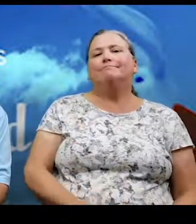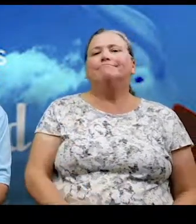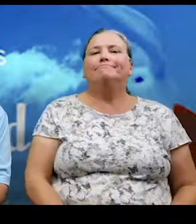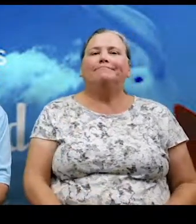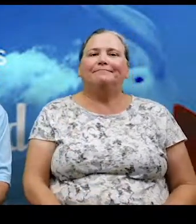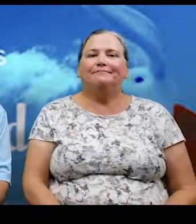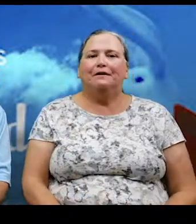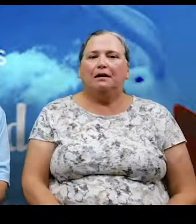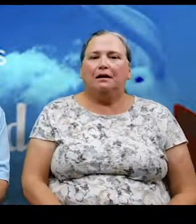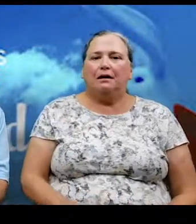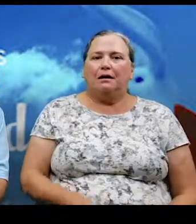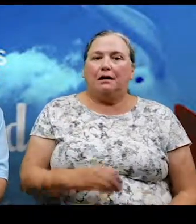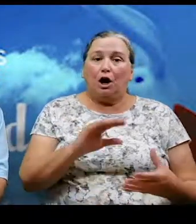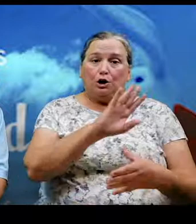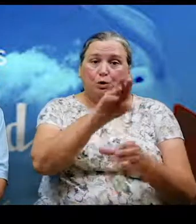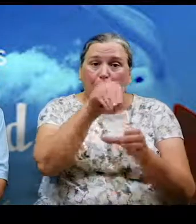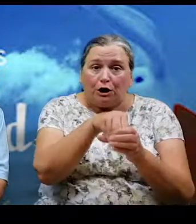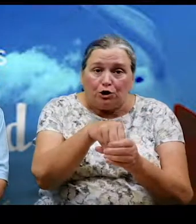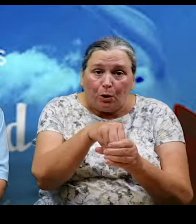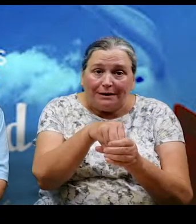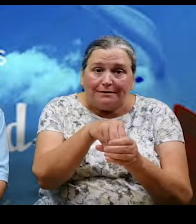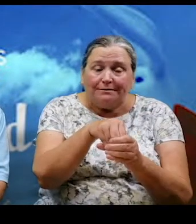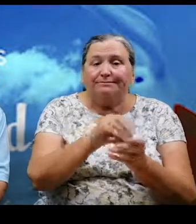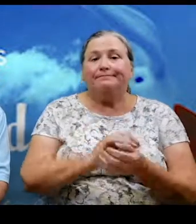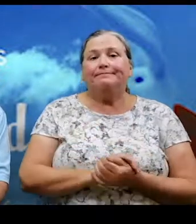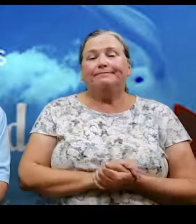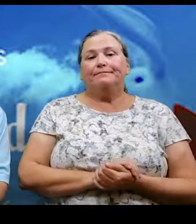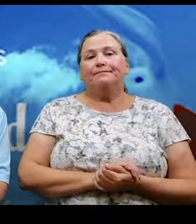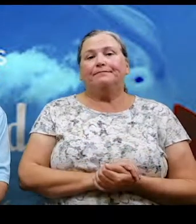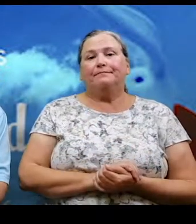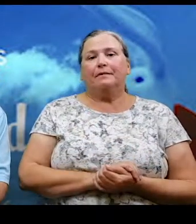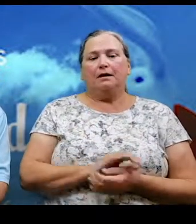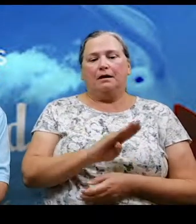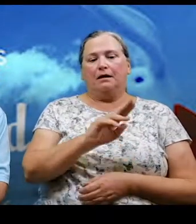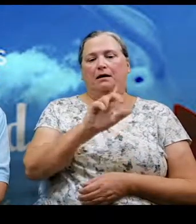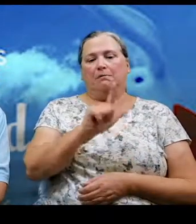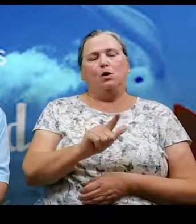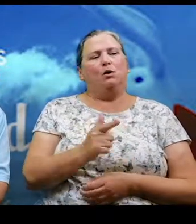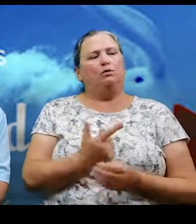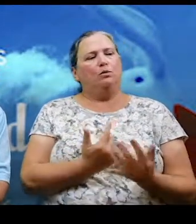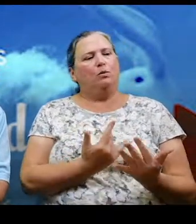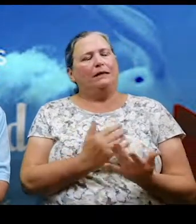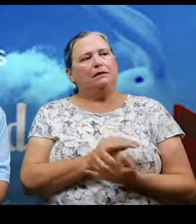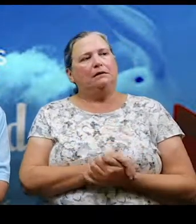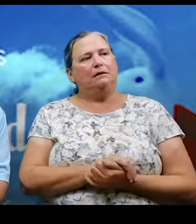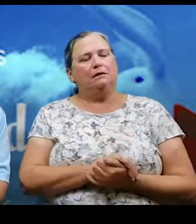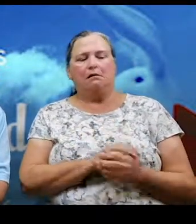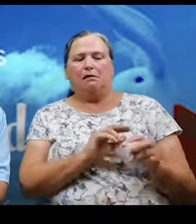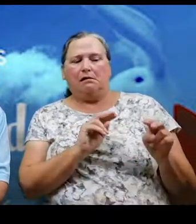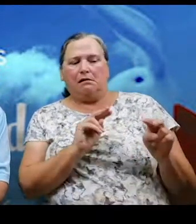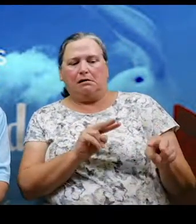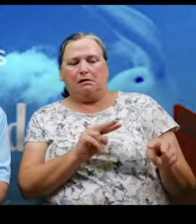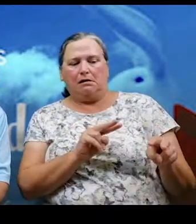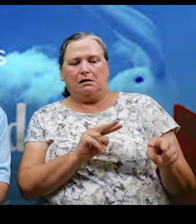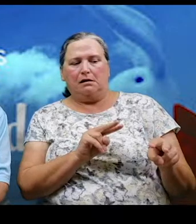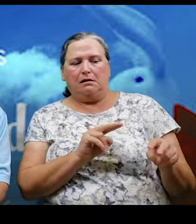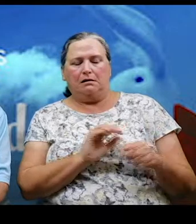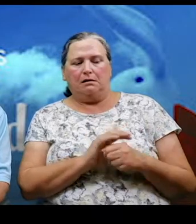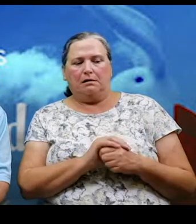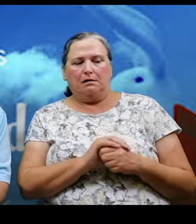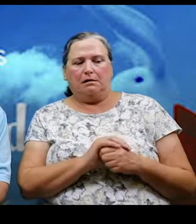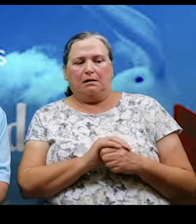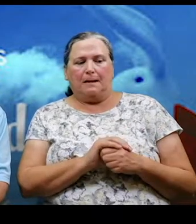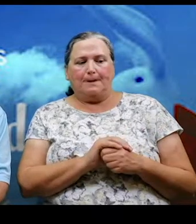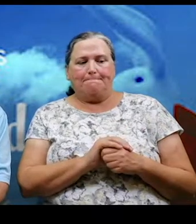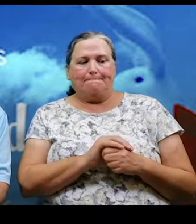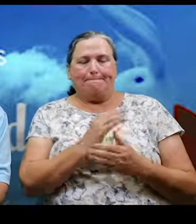dog. Would you care to join us?" Bull waited for a moment, staring at Edward, and then,